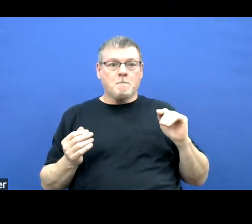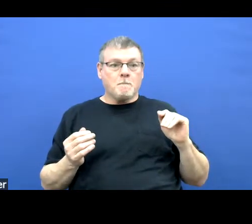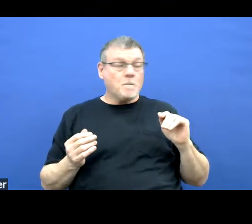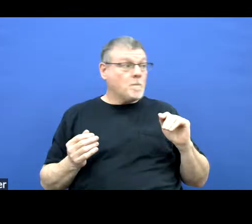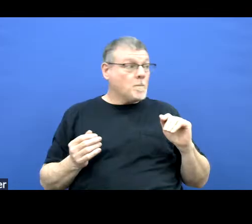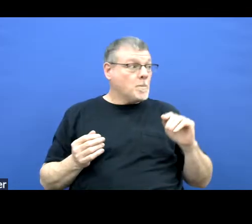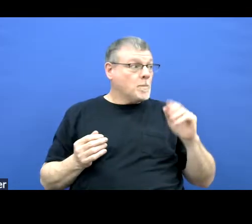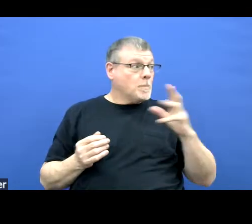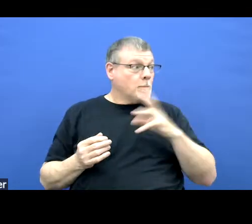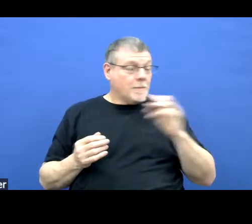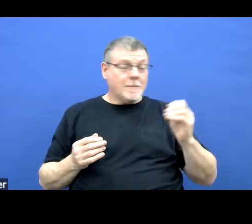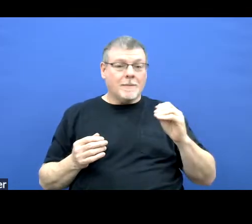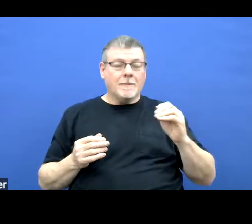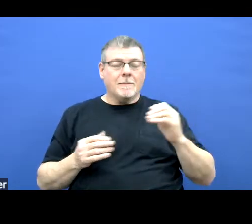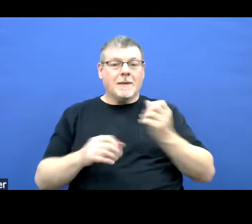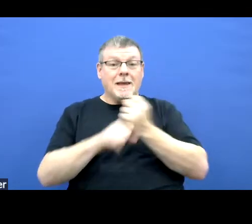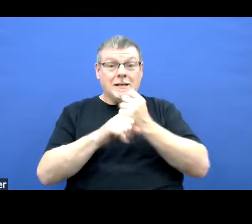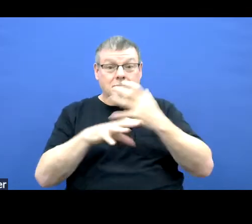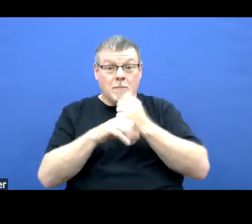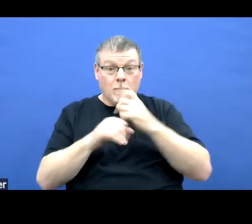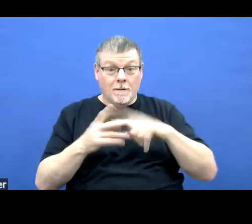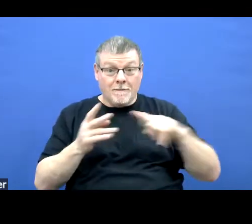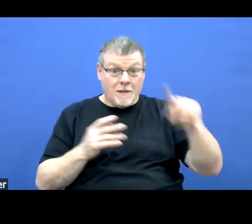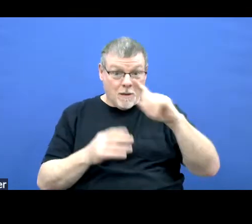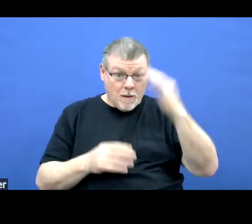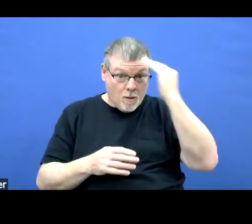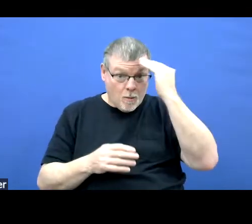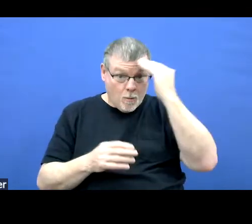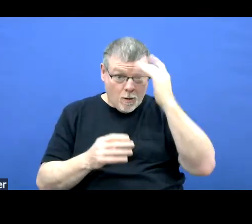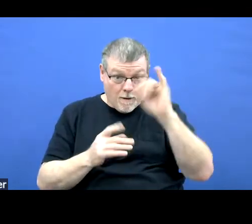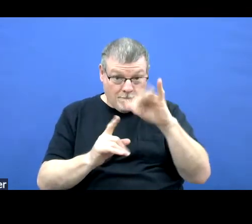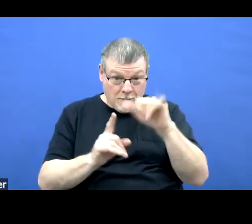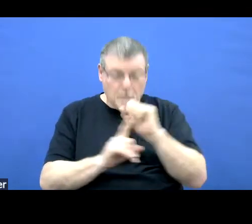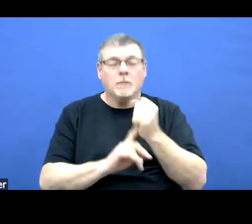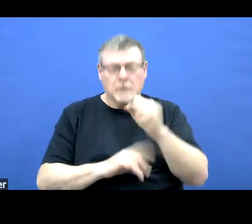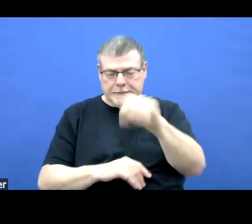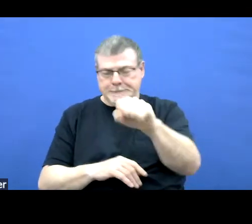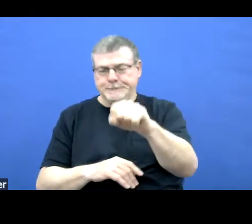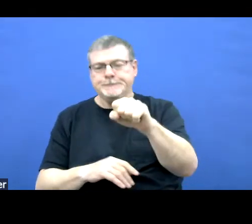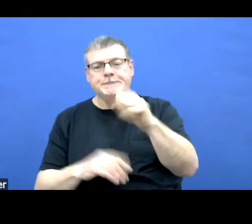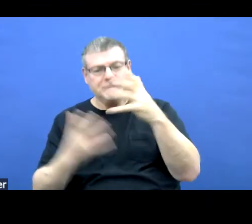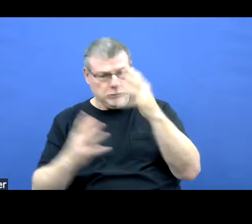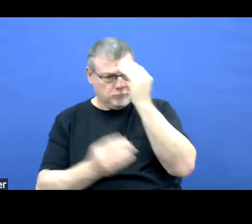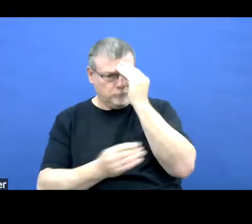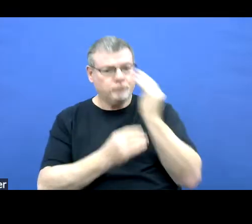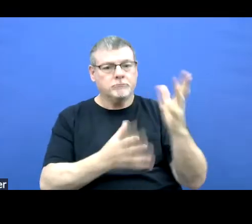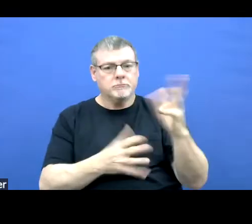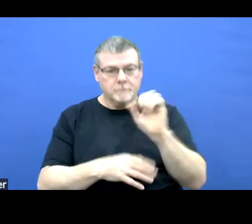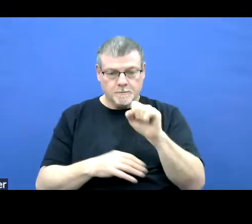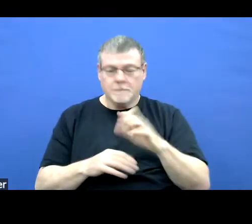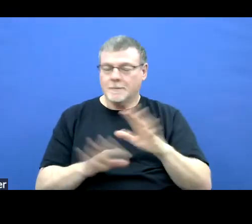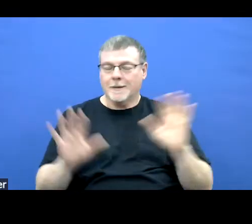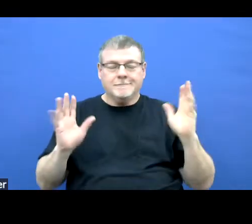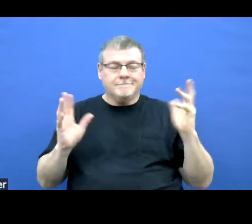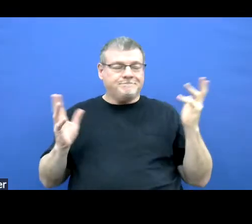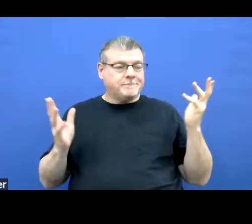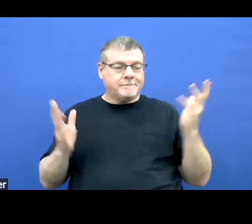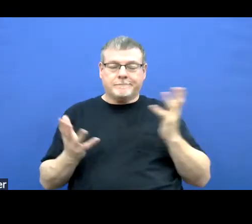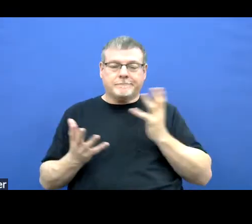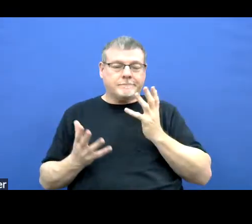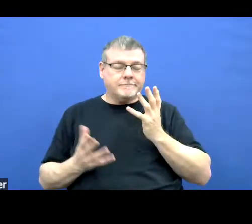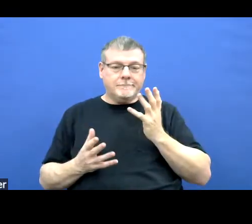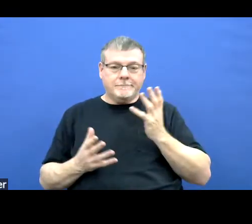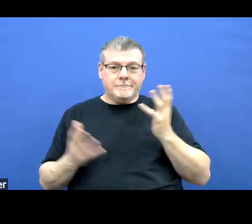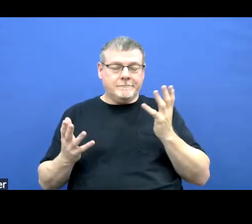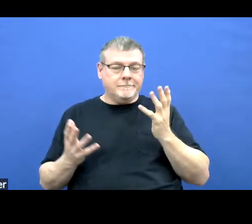Has Young Explosives, were they made aware of the situation? They were. Okay. Yeah. Yeah. No, unfortunately,